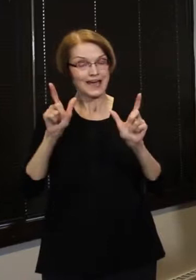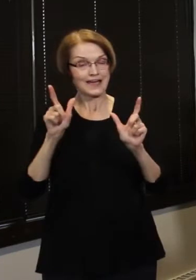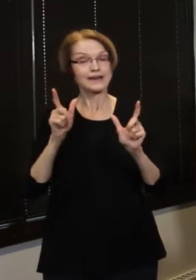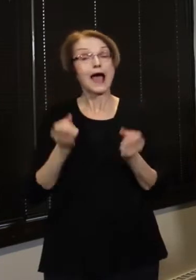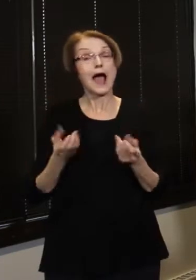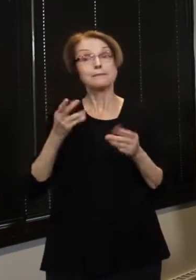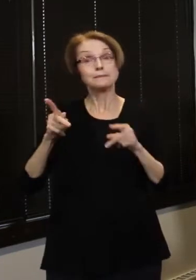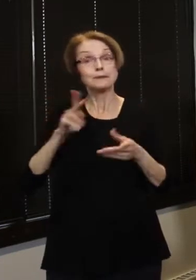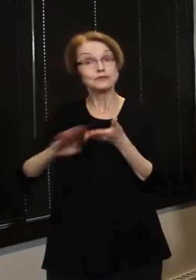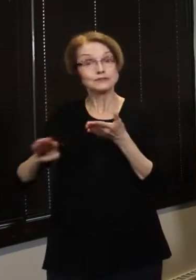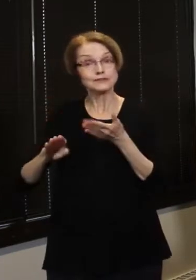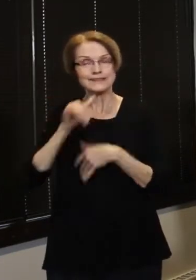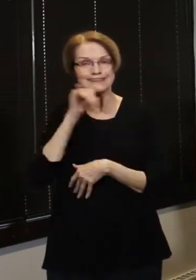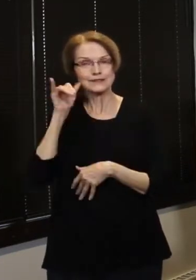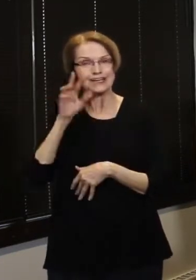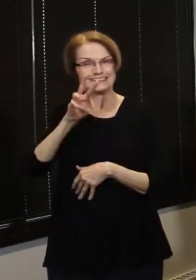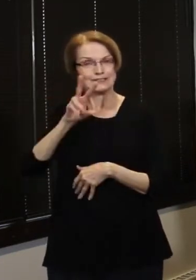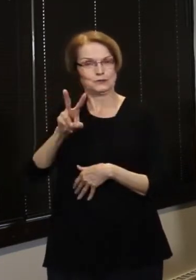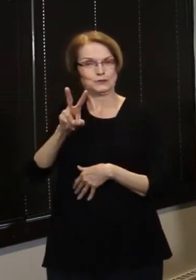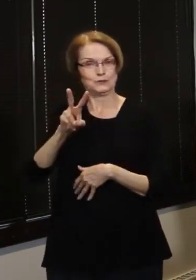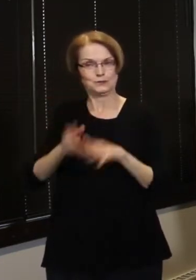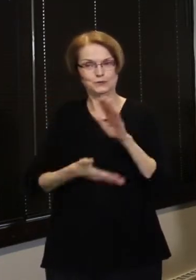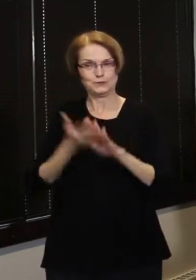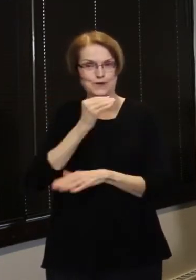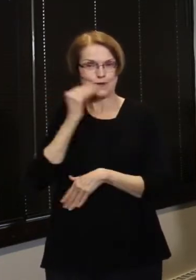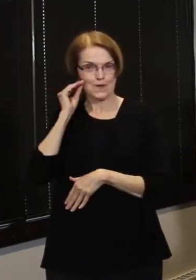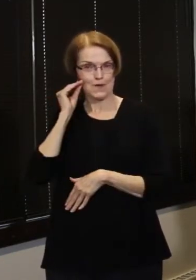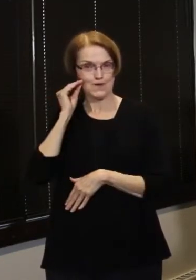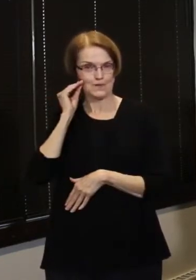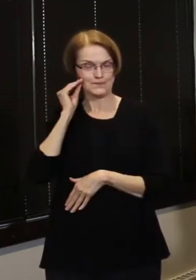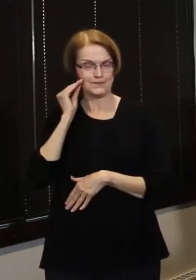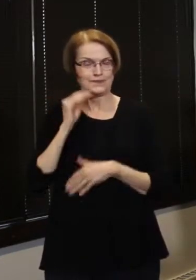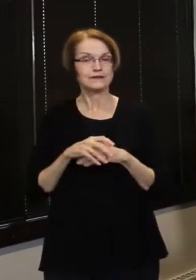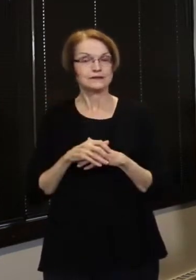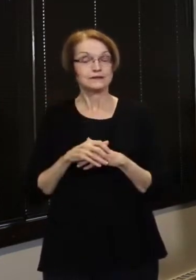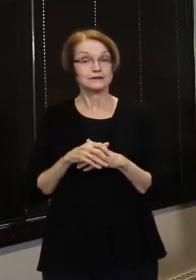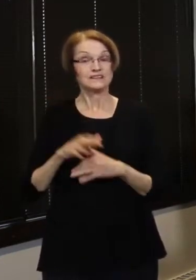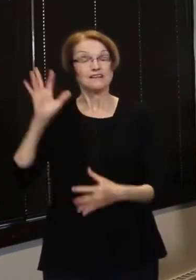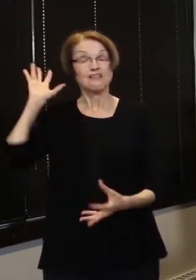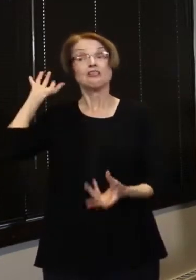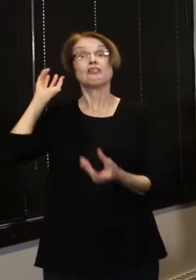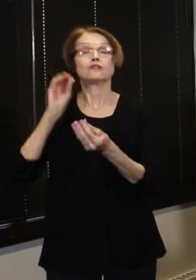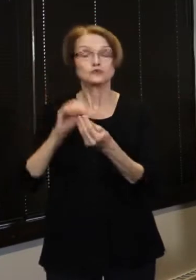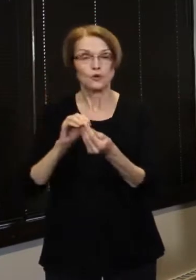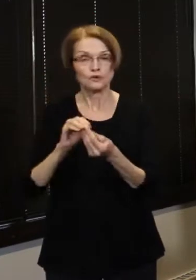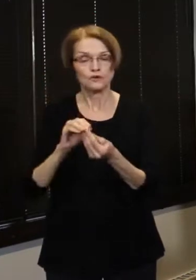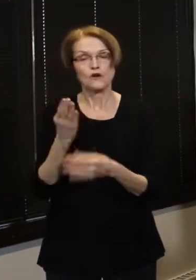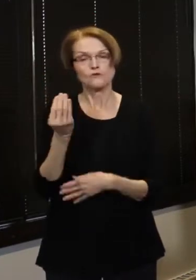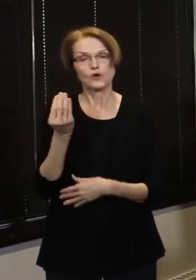discharged 62 patients yesterday from our task force hospitals, which brings our grand total up to